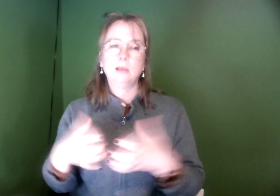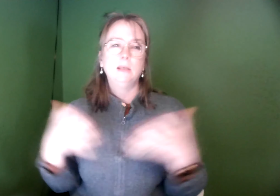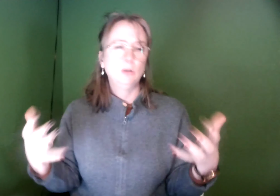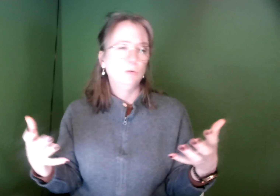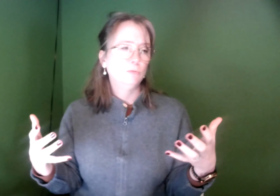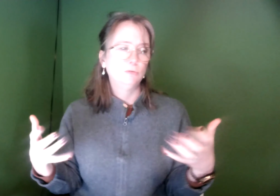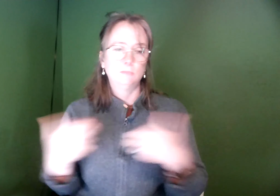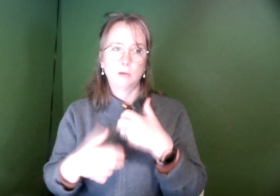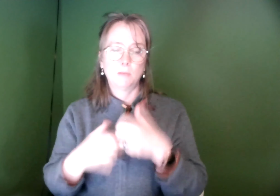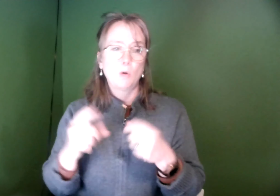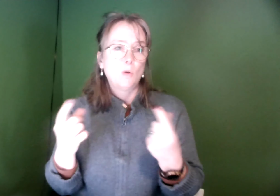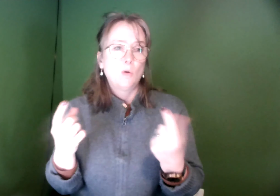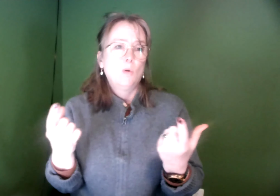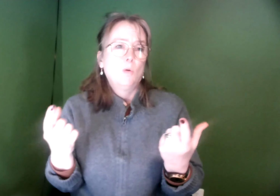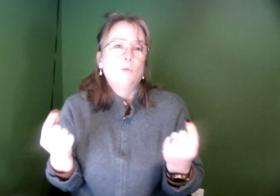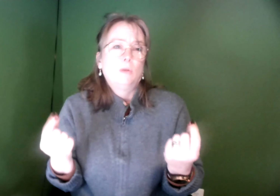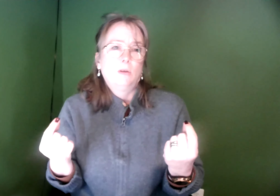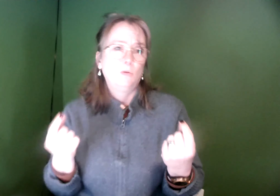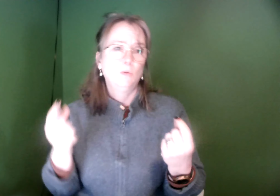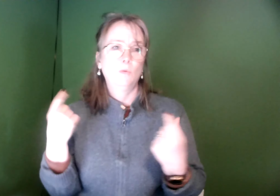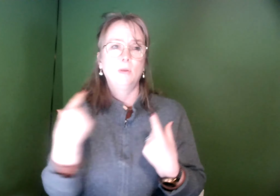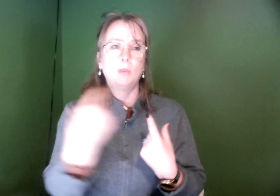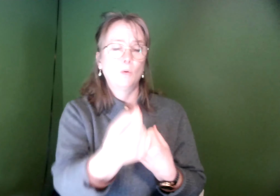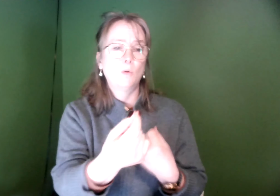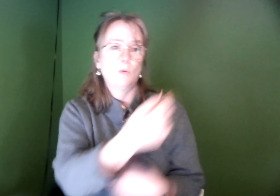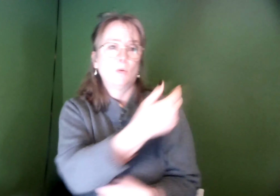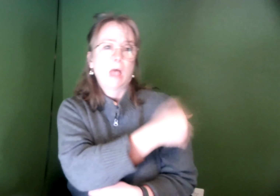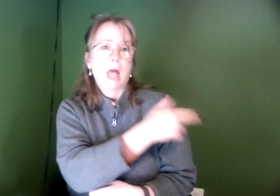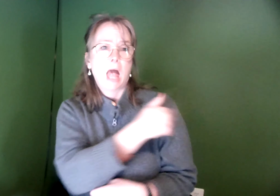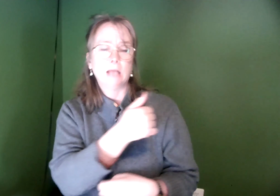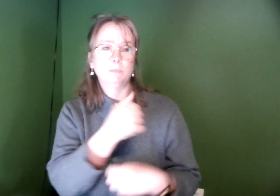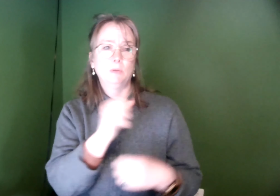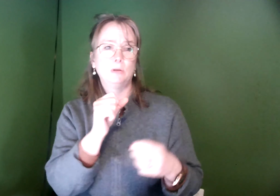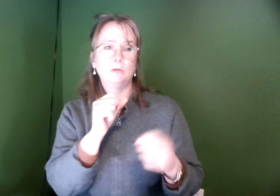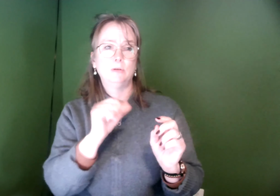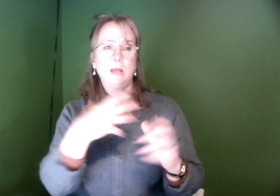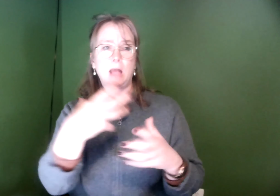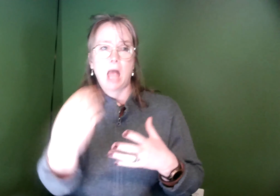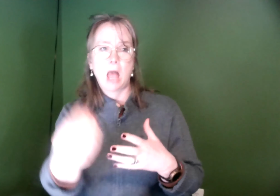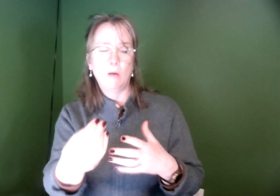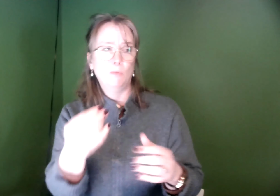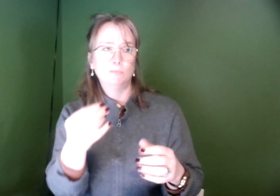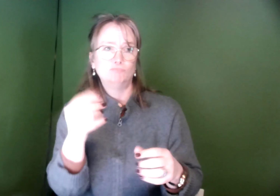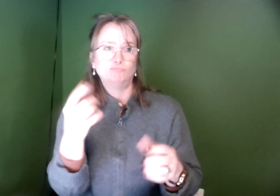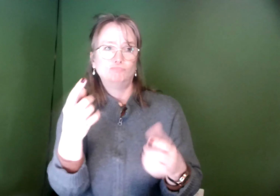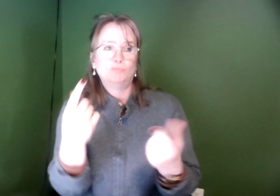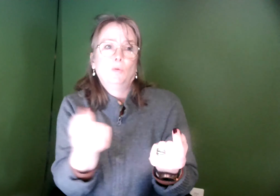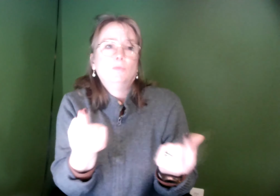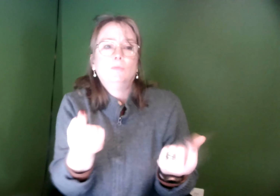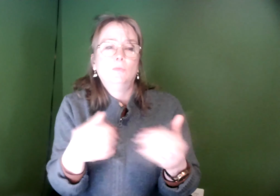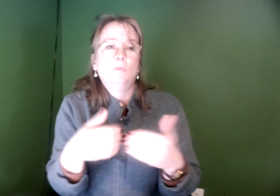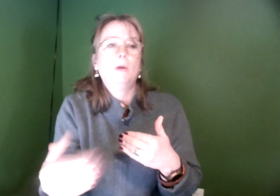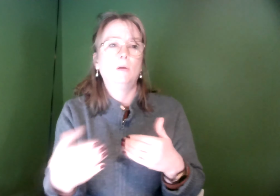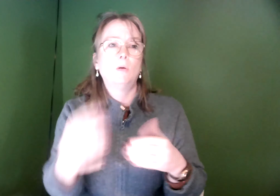go when they're not quite ready to go back home, they're not quite ready to go back to a shelter, they're not quite ready to, make that whatever that transition